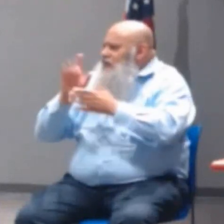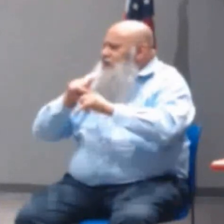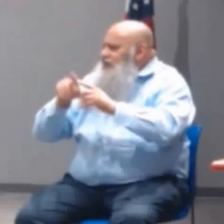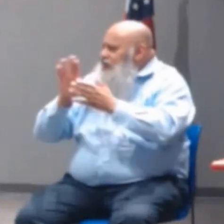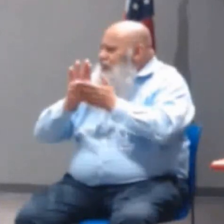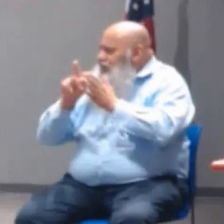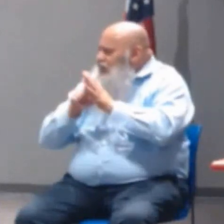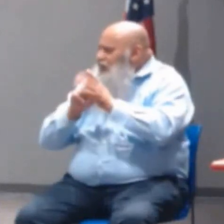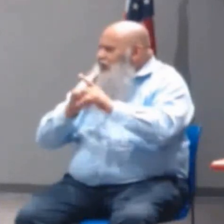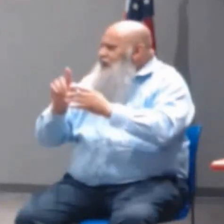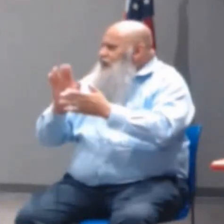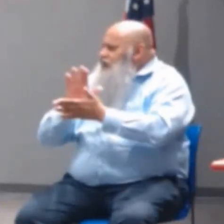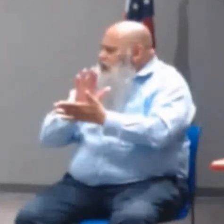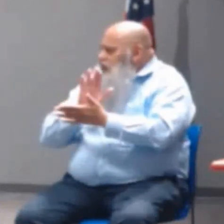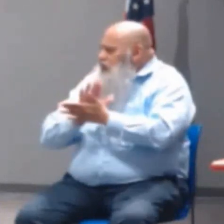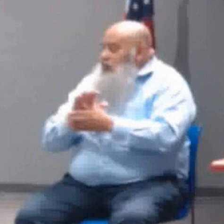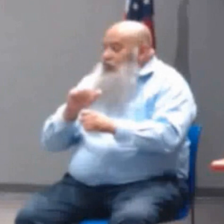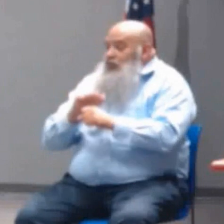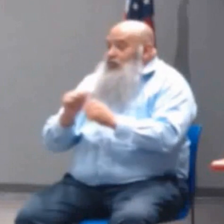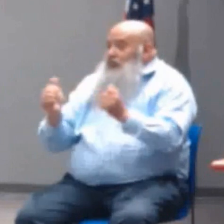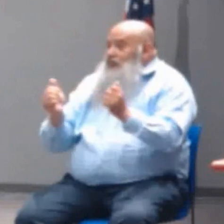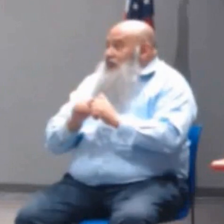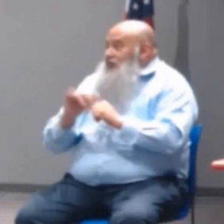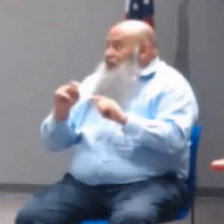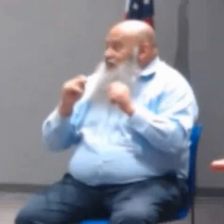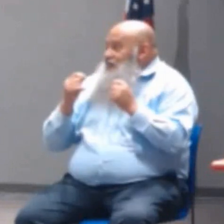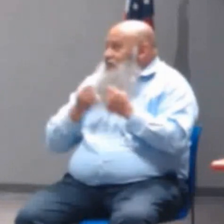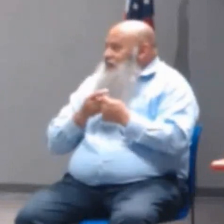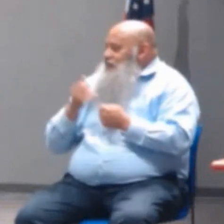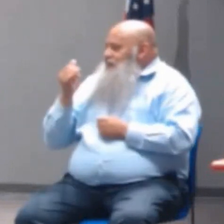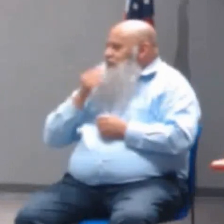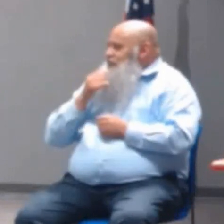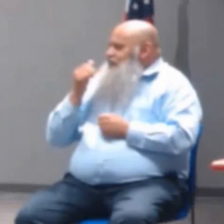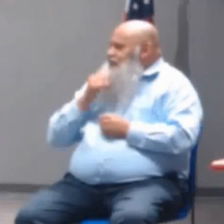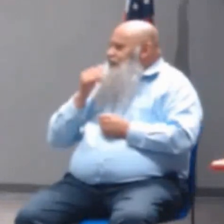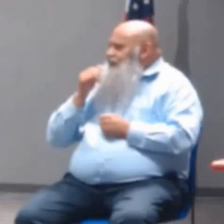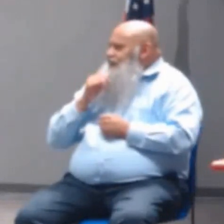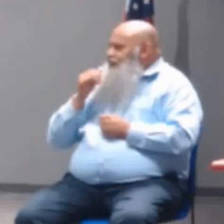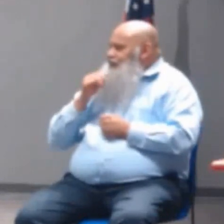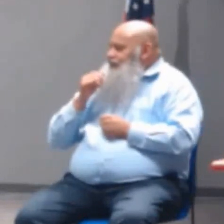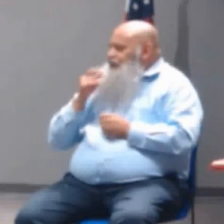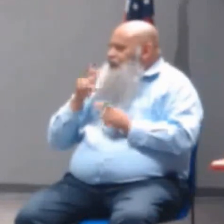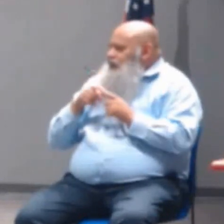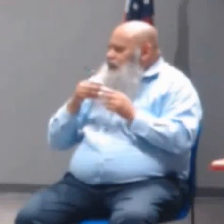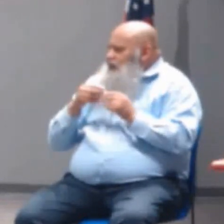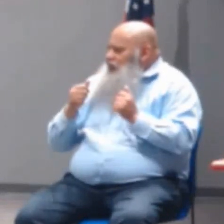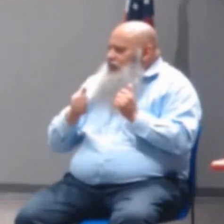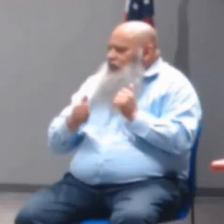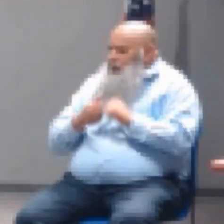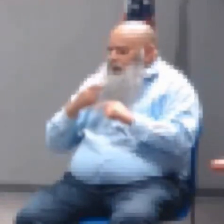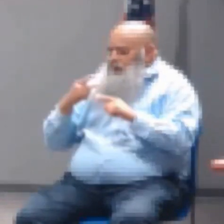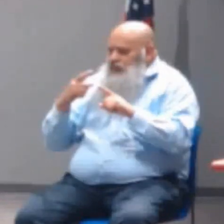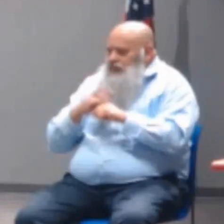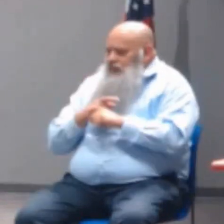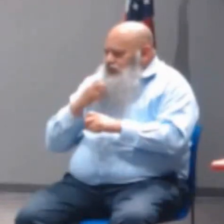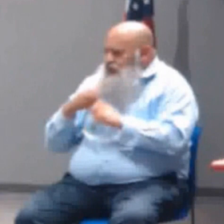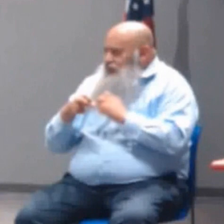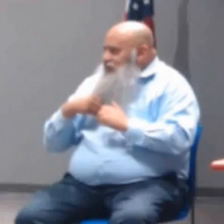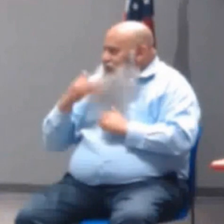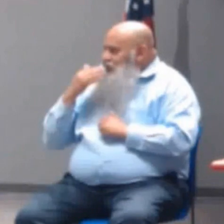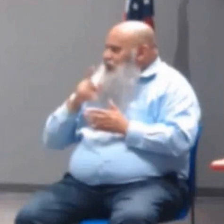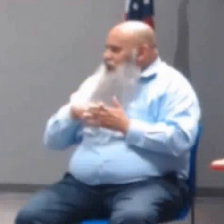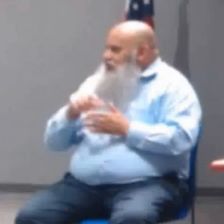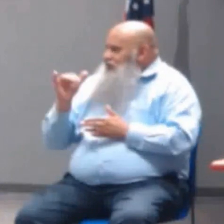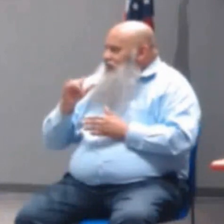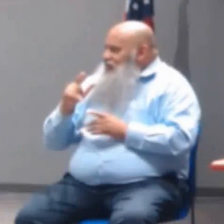backgrounds, different schooling, working together as a team to just solve the toughest, most complex problems. I know what it's